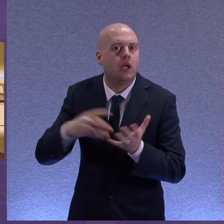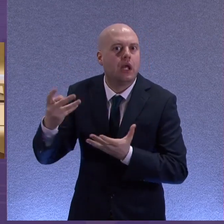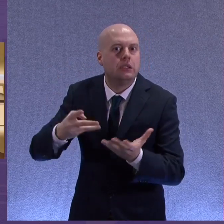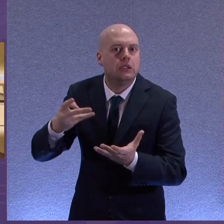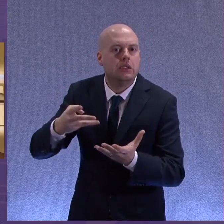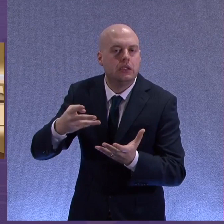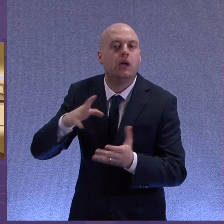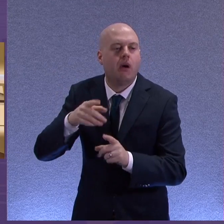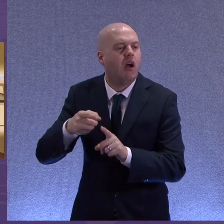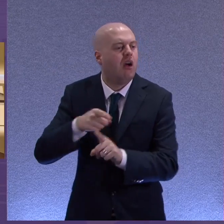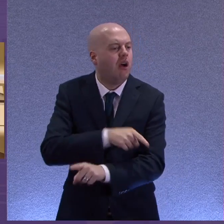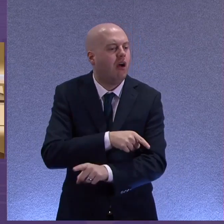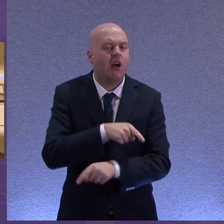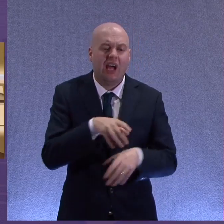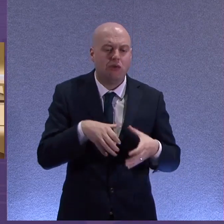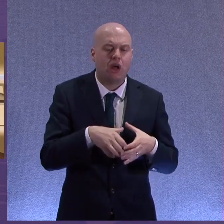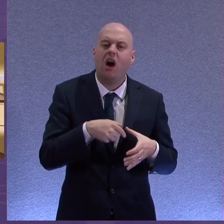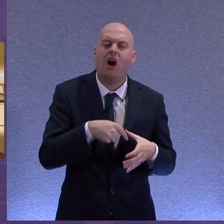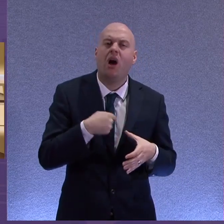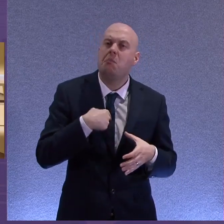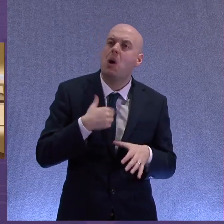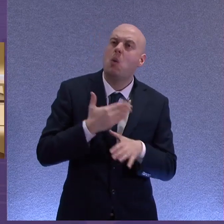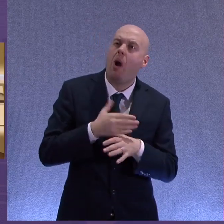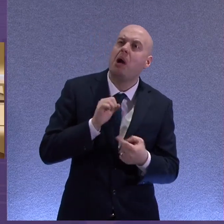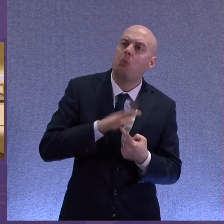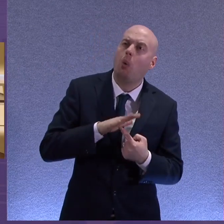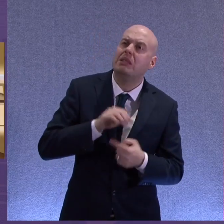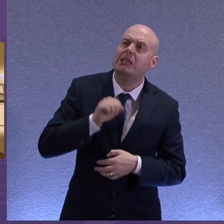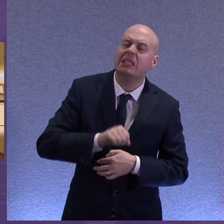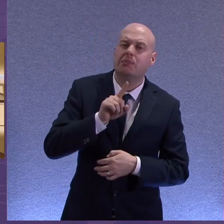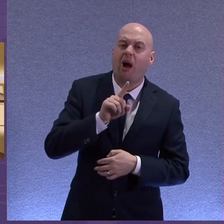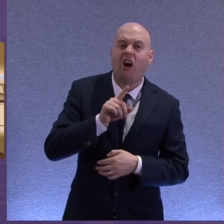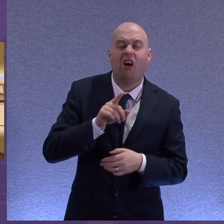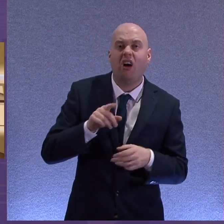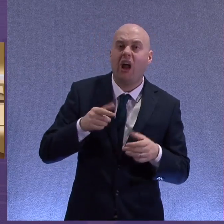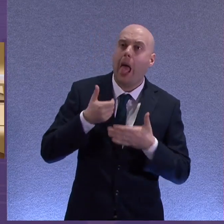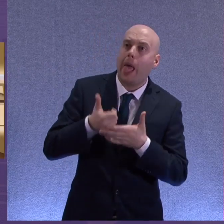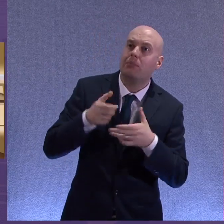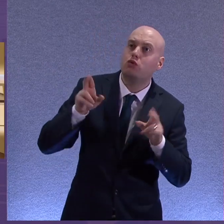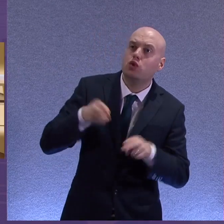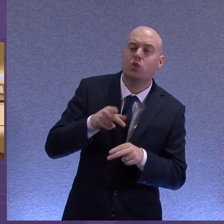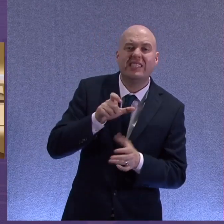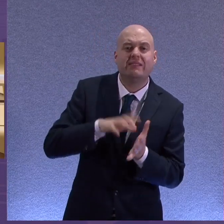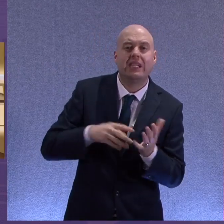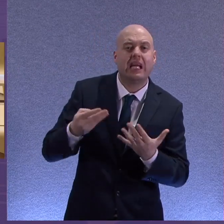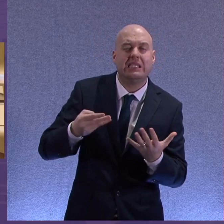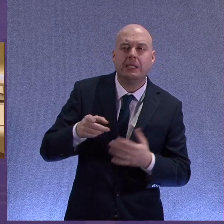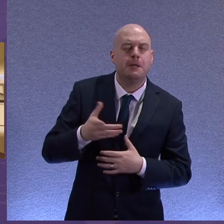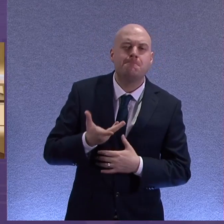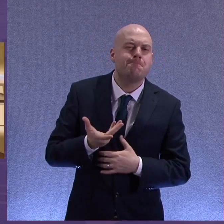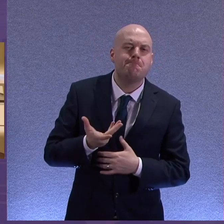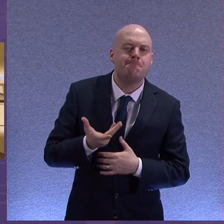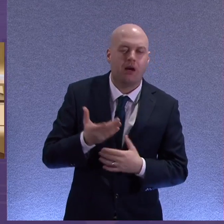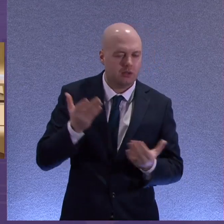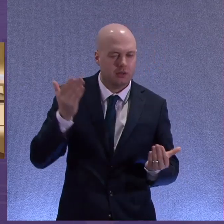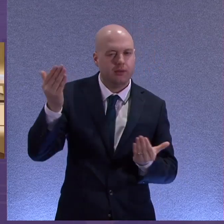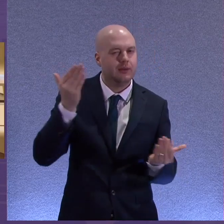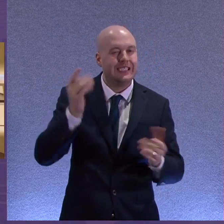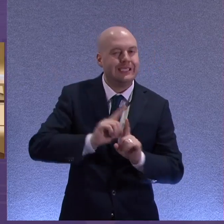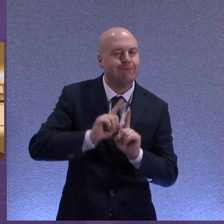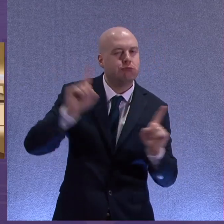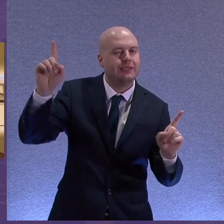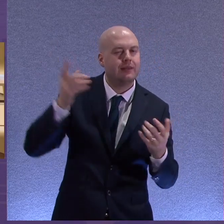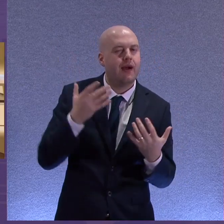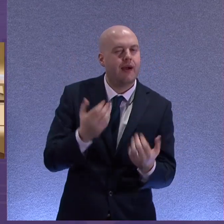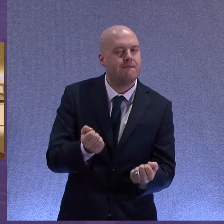we will create just a different set of anomalies to the ones that Jackie Bailey has raised with me today. And as a consequence,